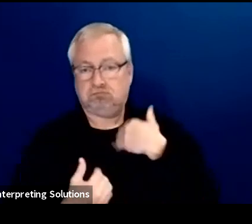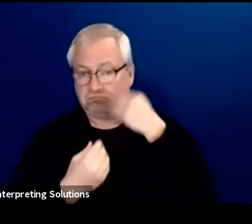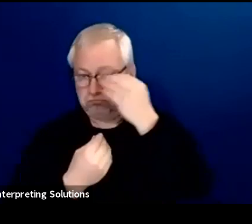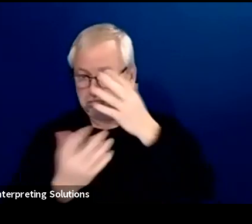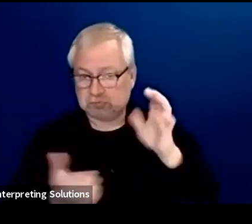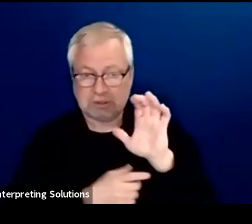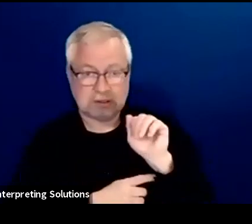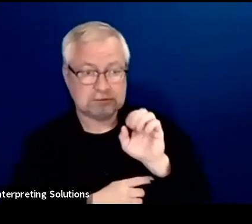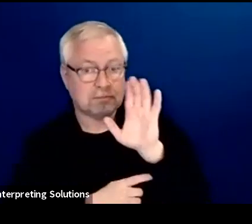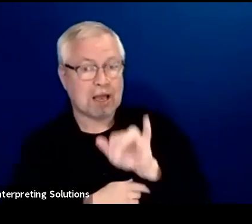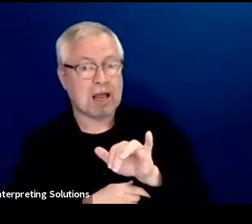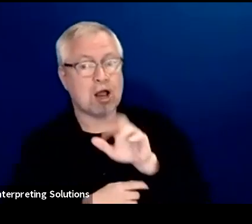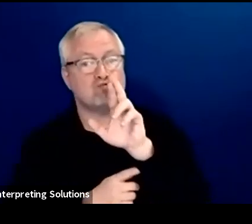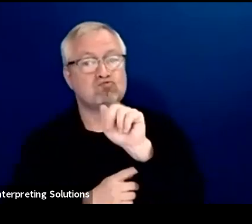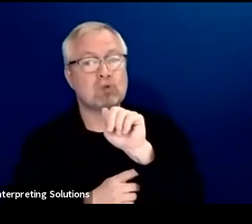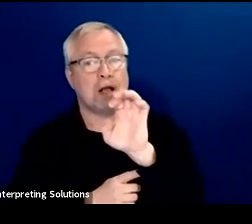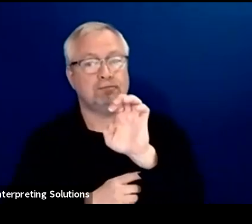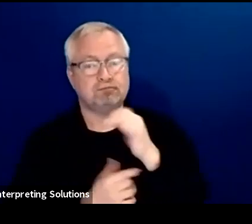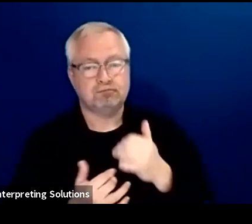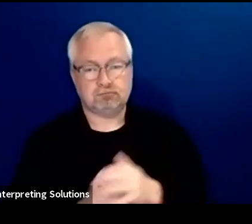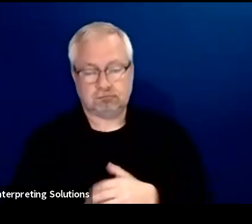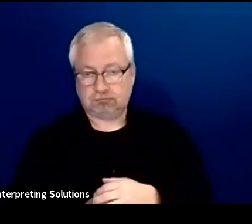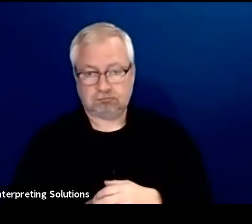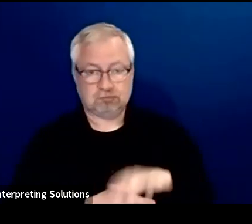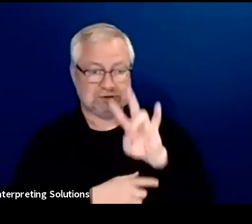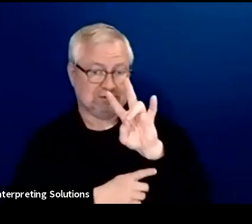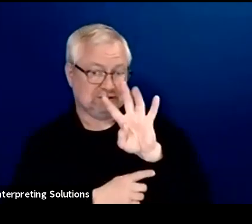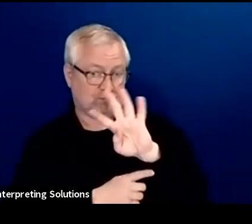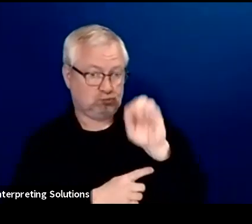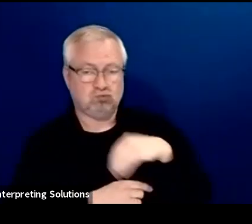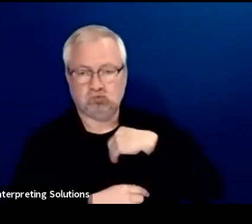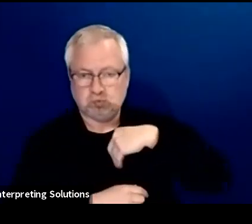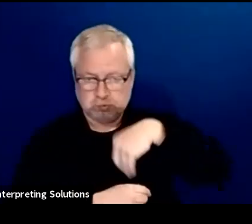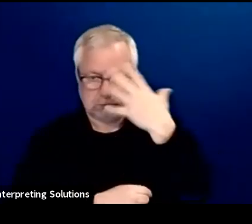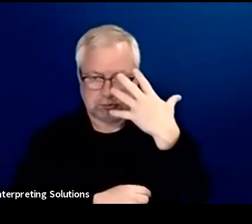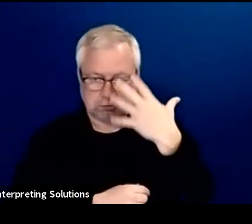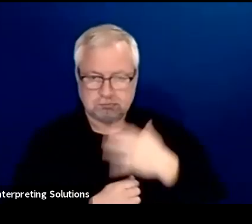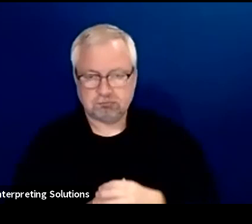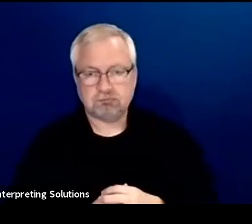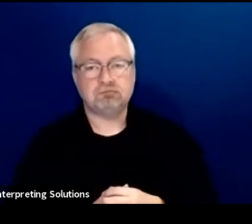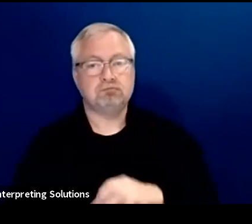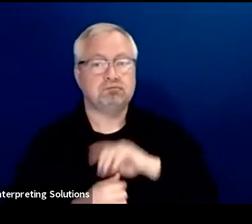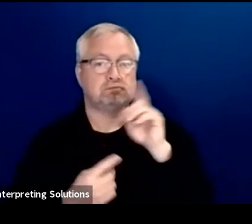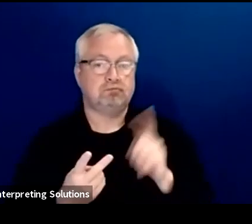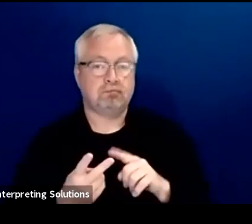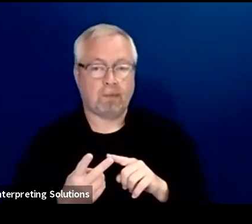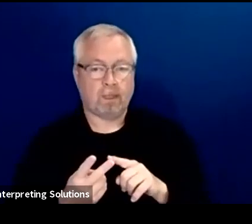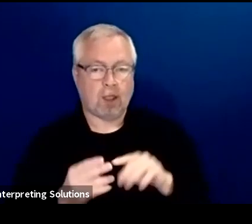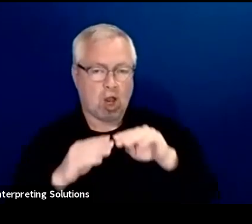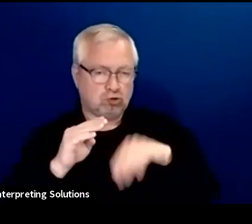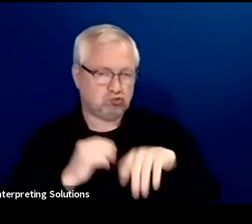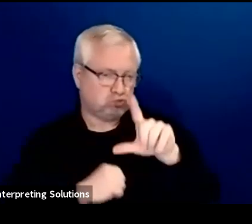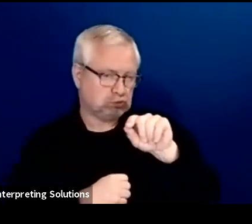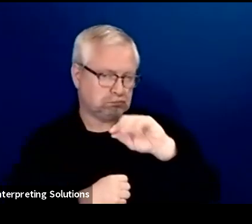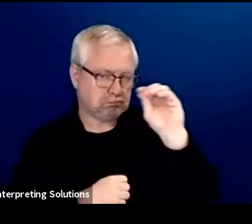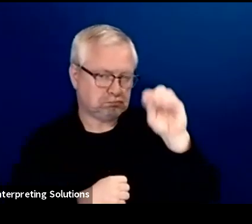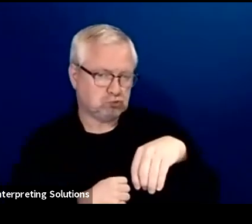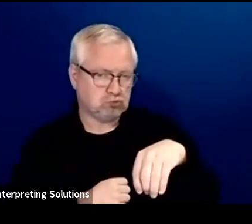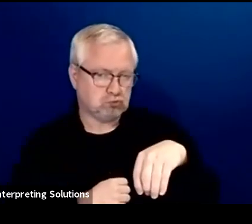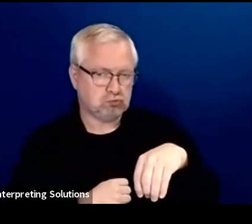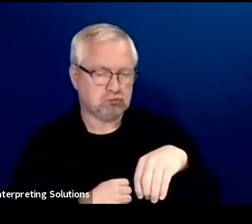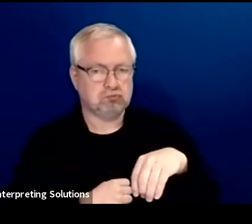74% are white. Just under 20% are either unknown